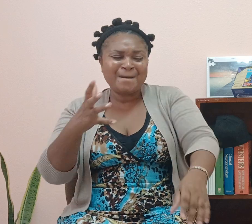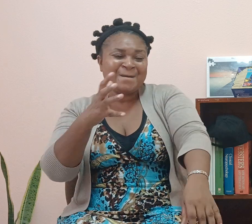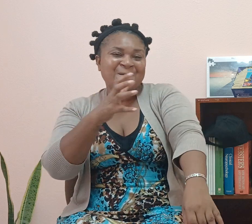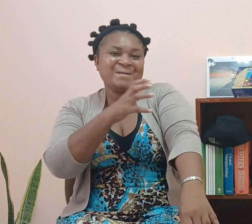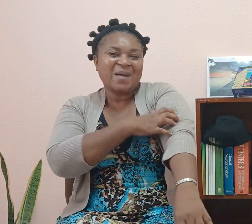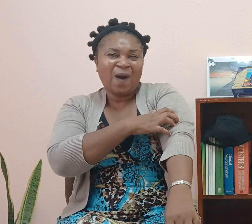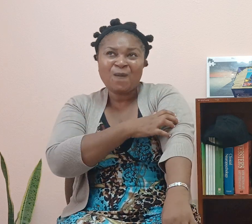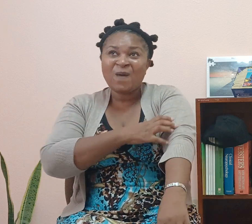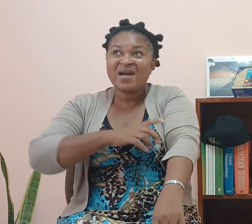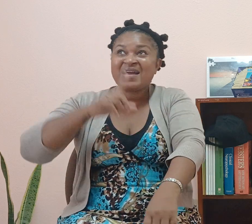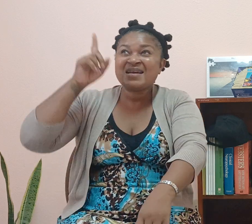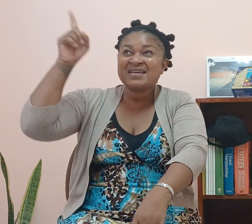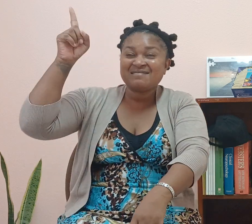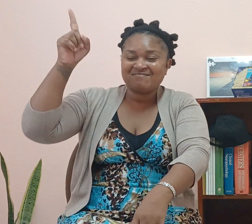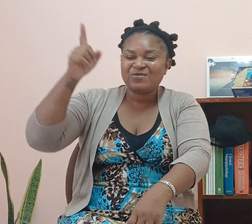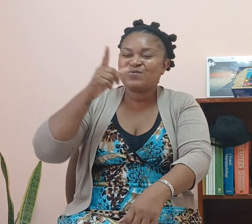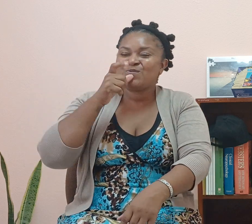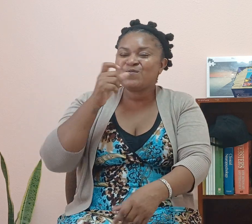me strength.